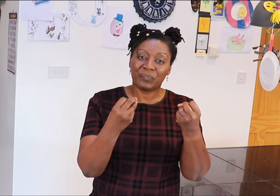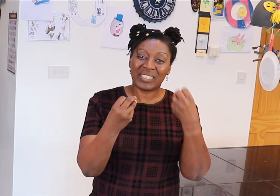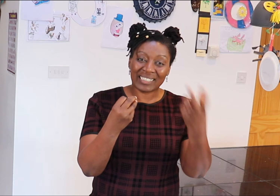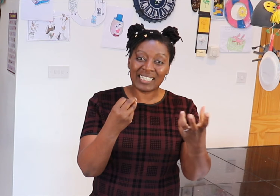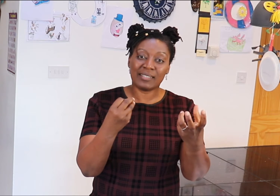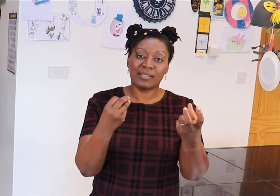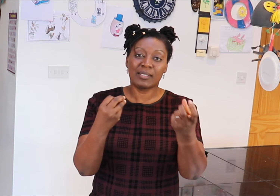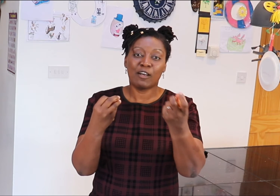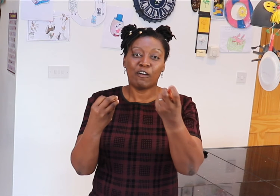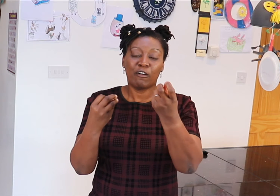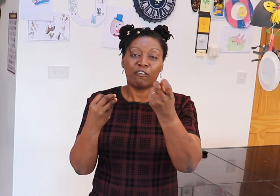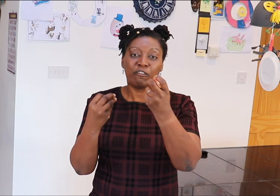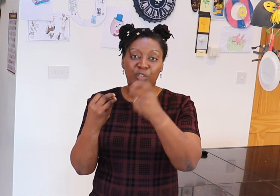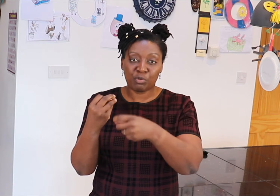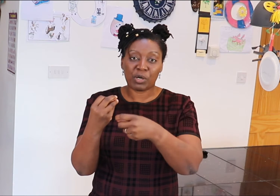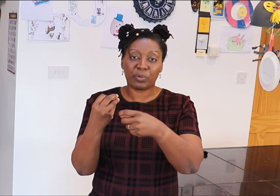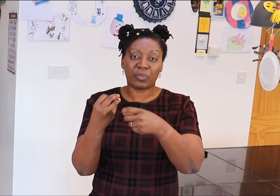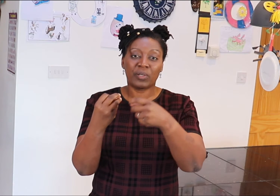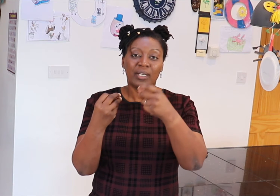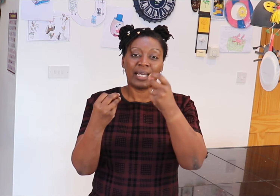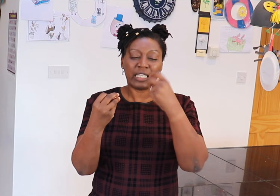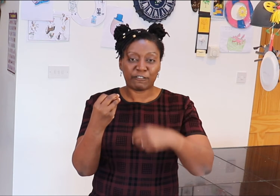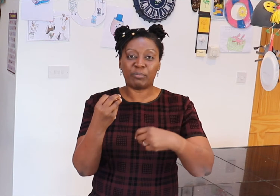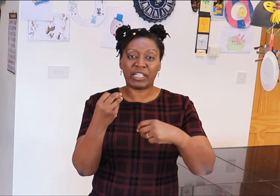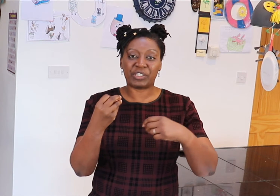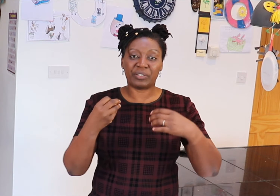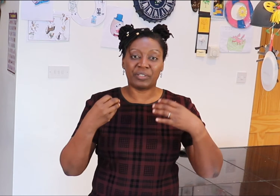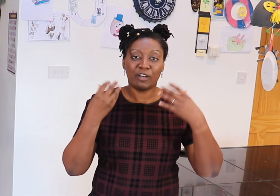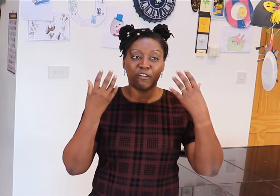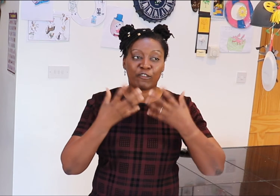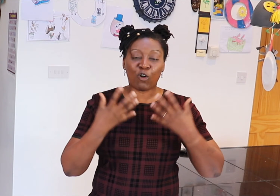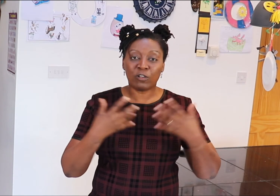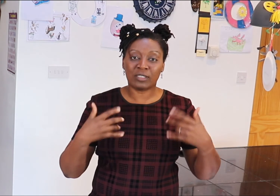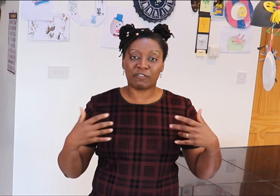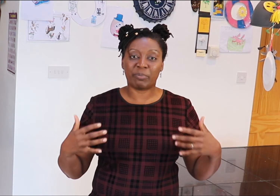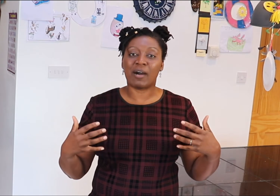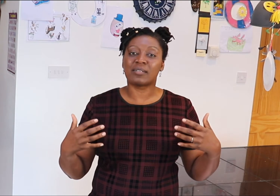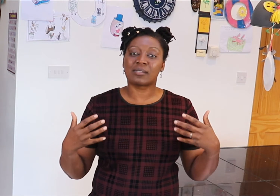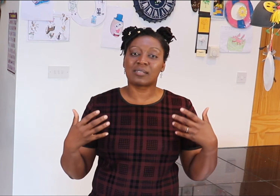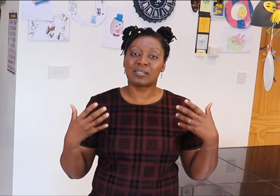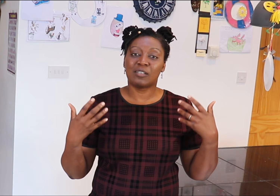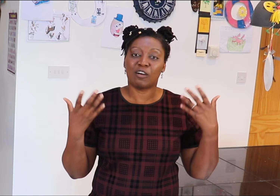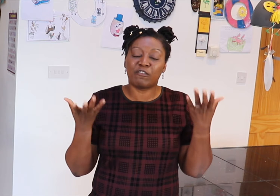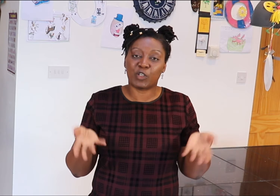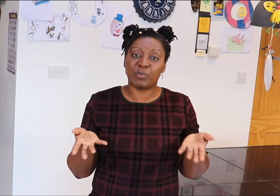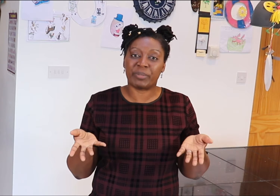The seeds for the growth and the formation for all the different parts of the human